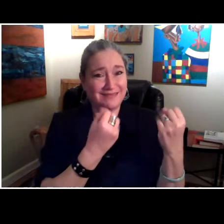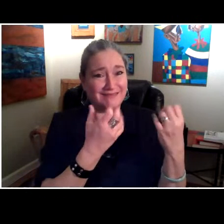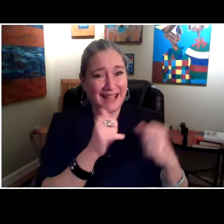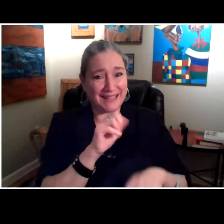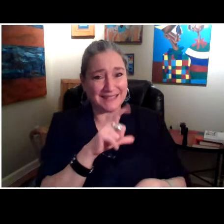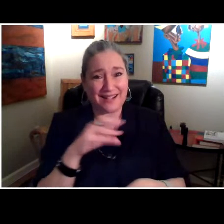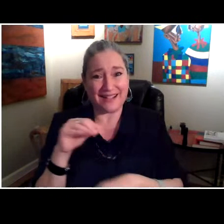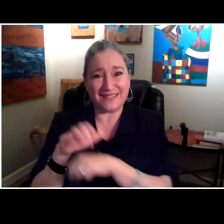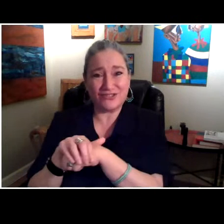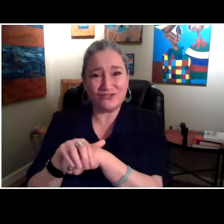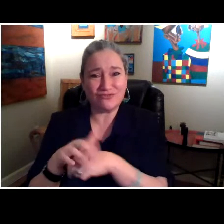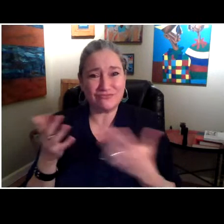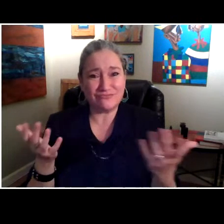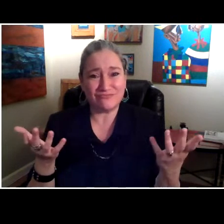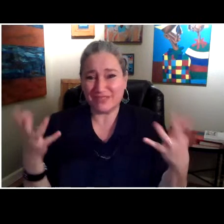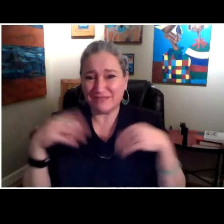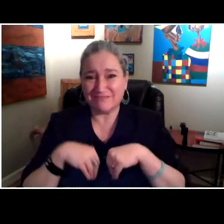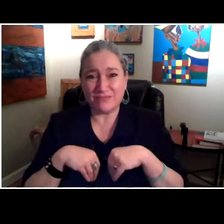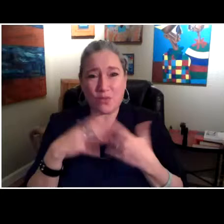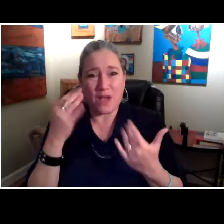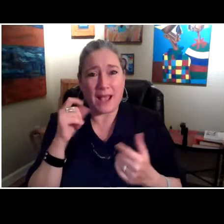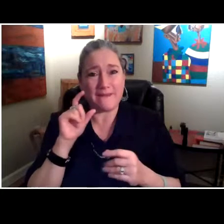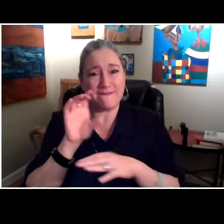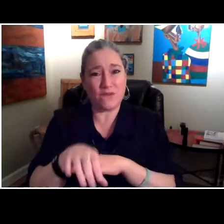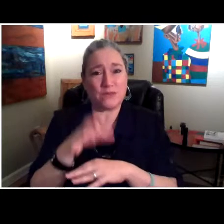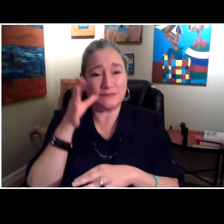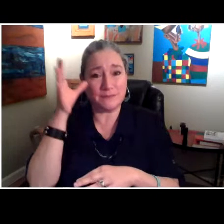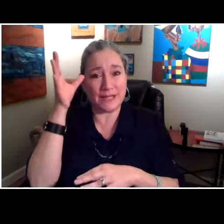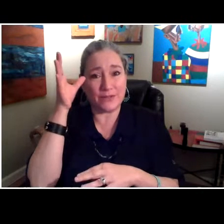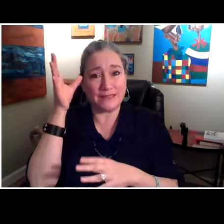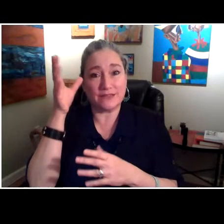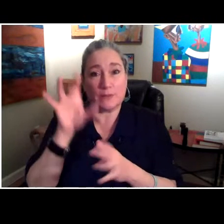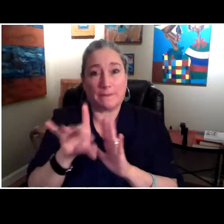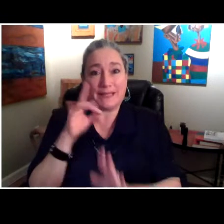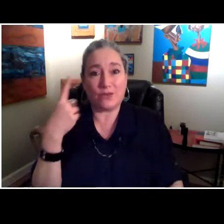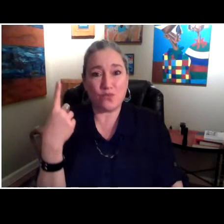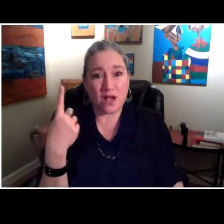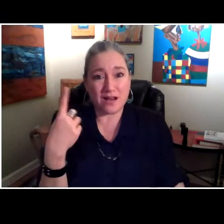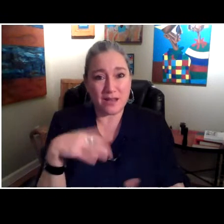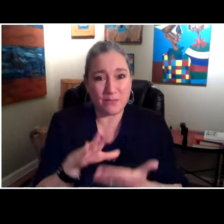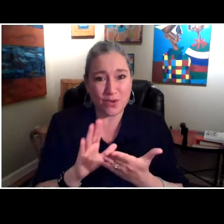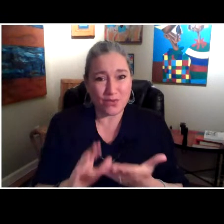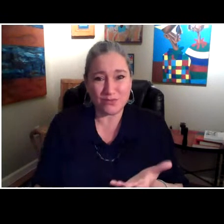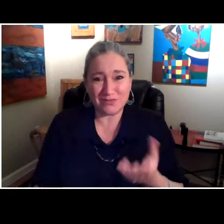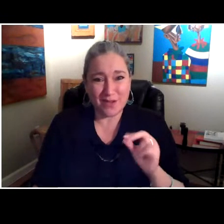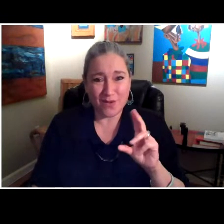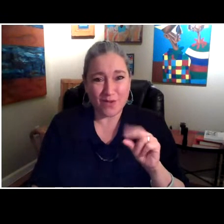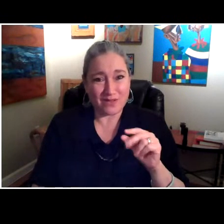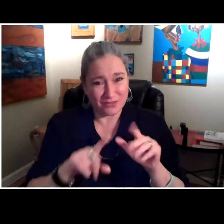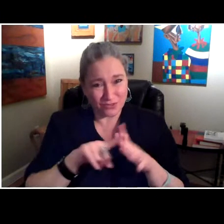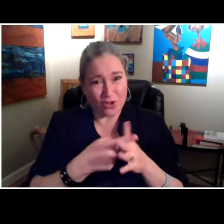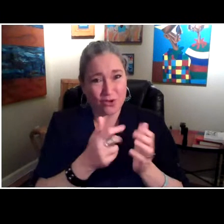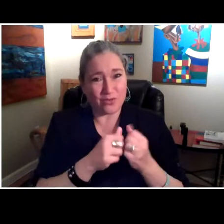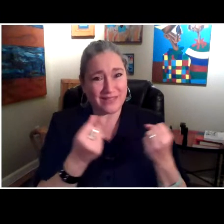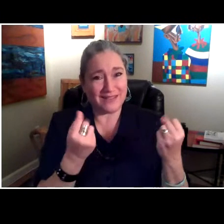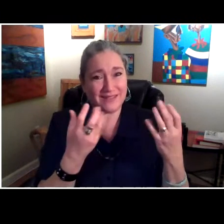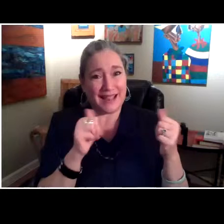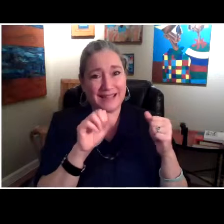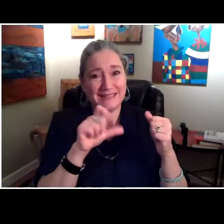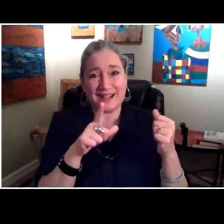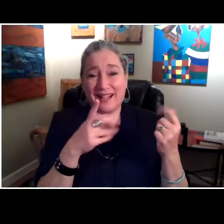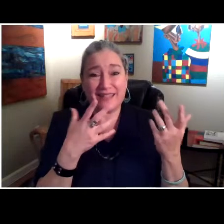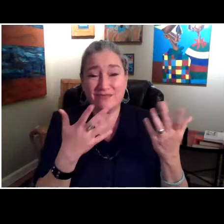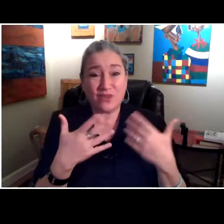Non-binary approach to early language opportunities is another affirmative art finding. Why are we forcing parents to pick